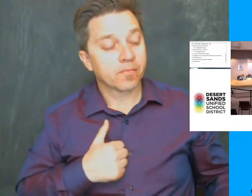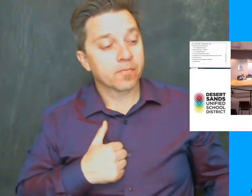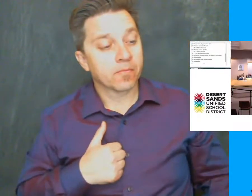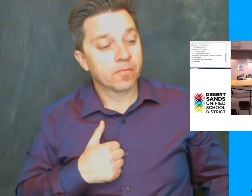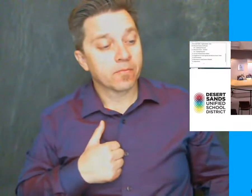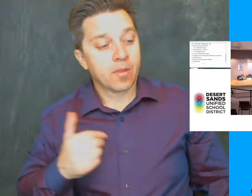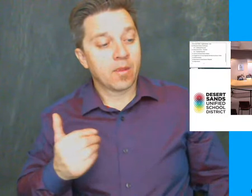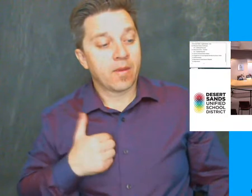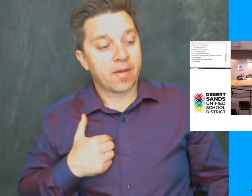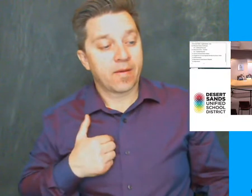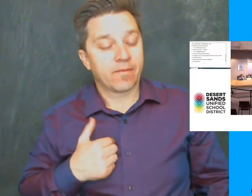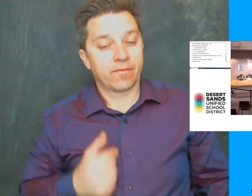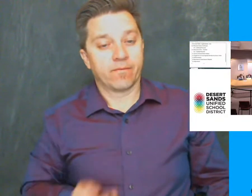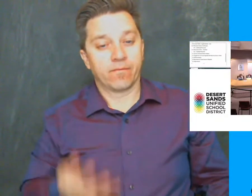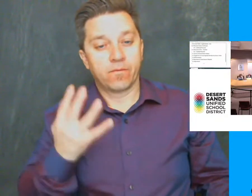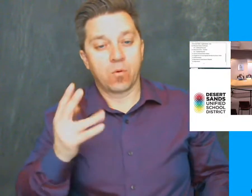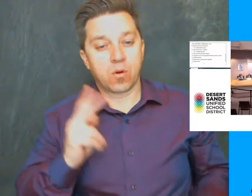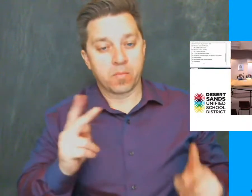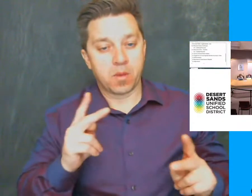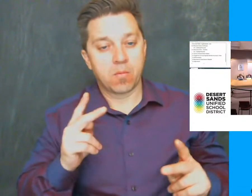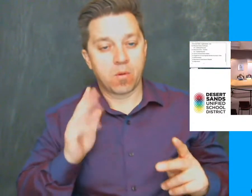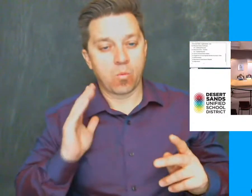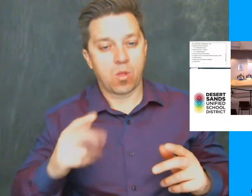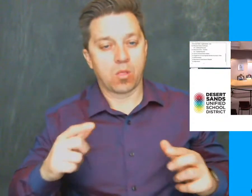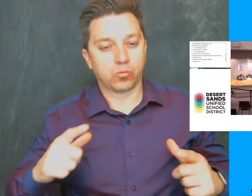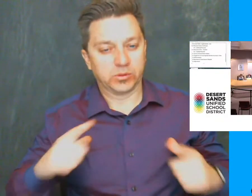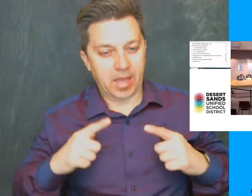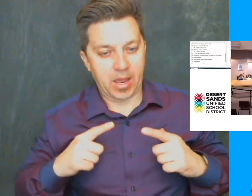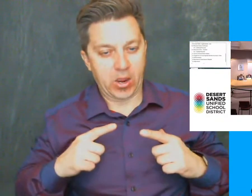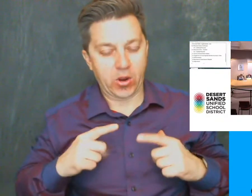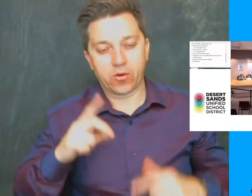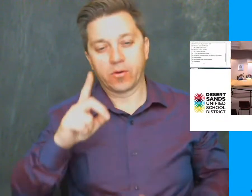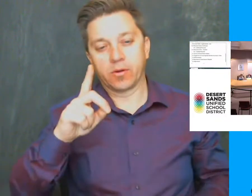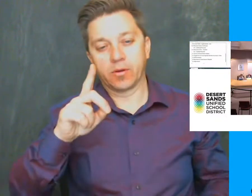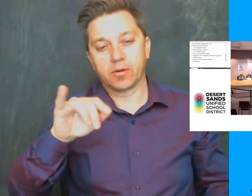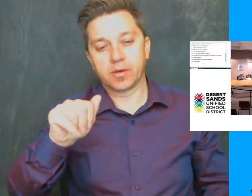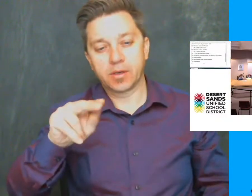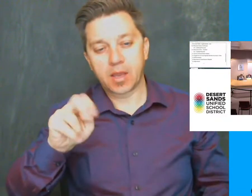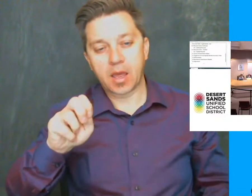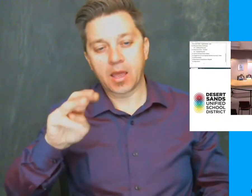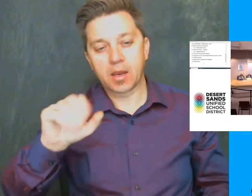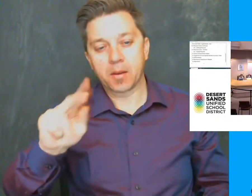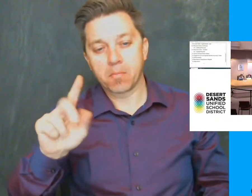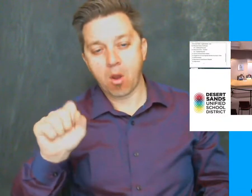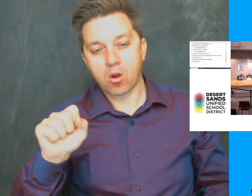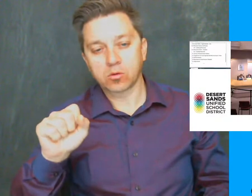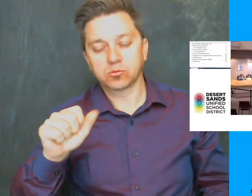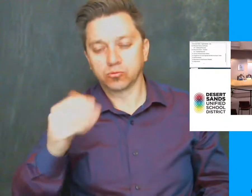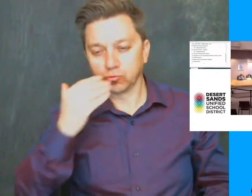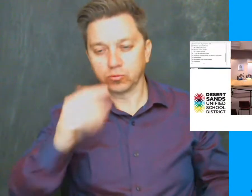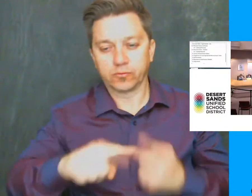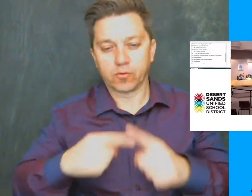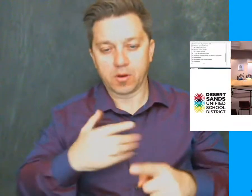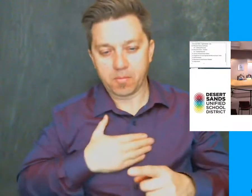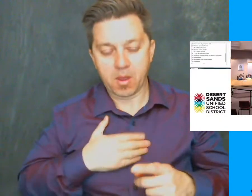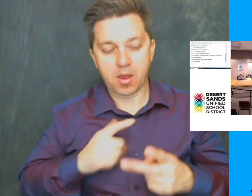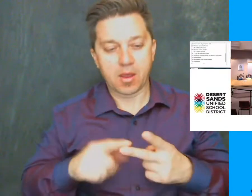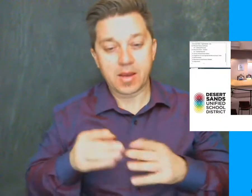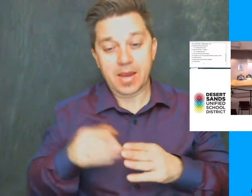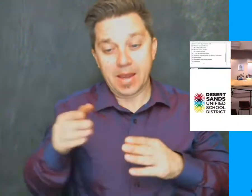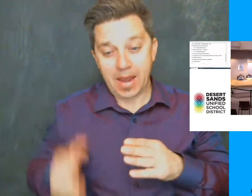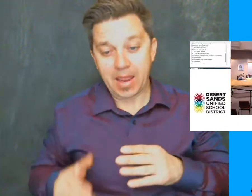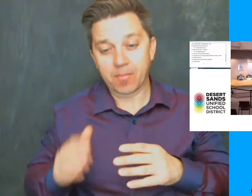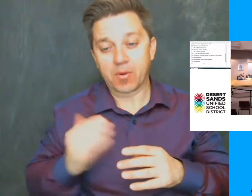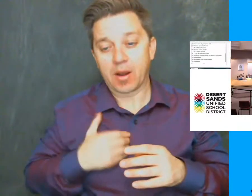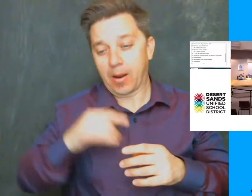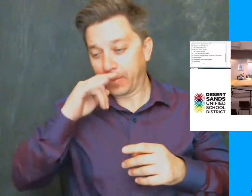have four people that are retiring. Diane Marks, who happens to be a very good friend of mine and neighbor, and our kids